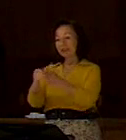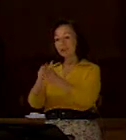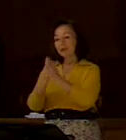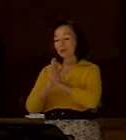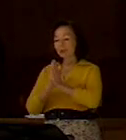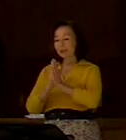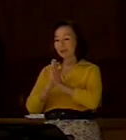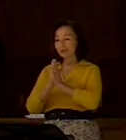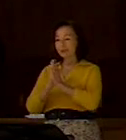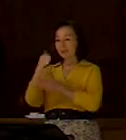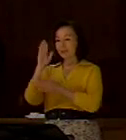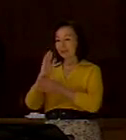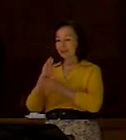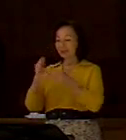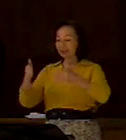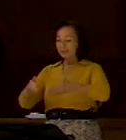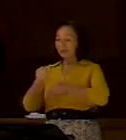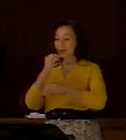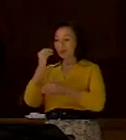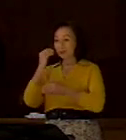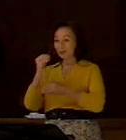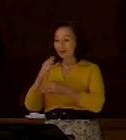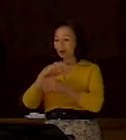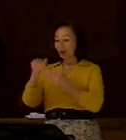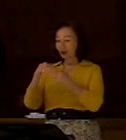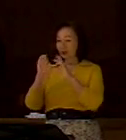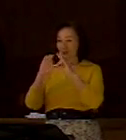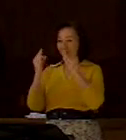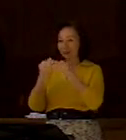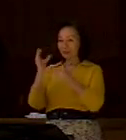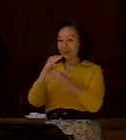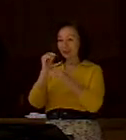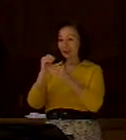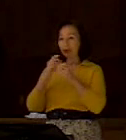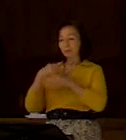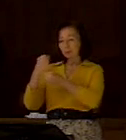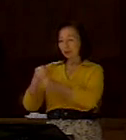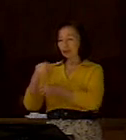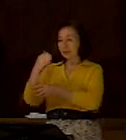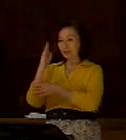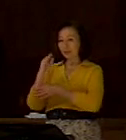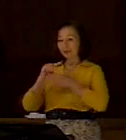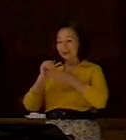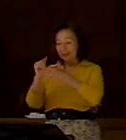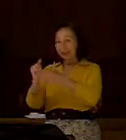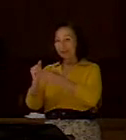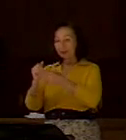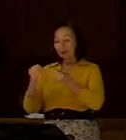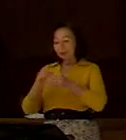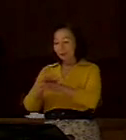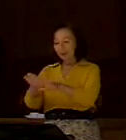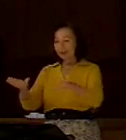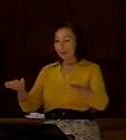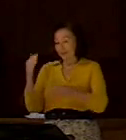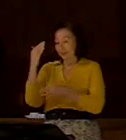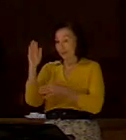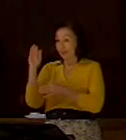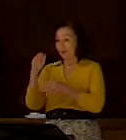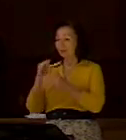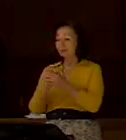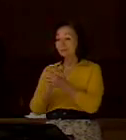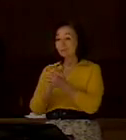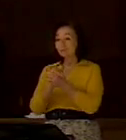leave his homeland, leave all of his family, and trust God to lead him to a land that he does not know